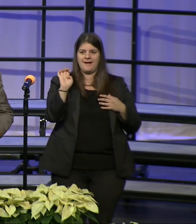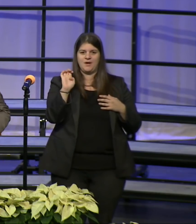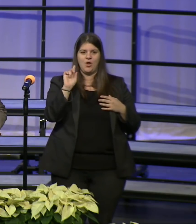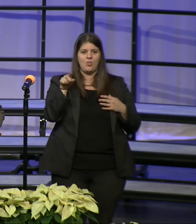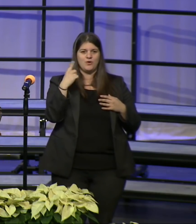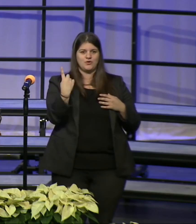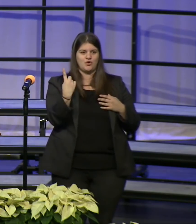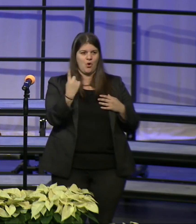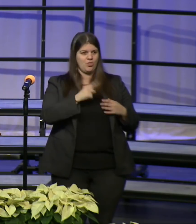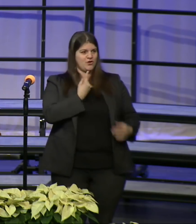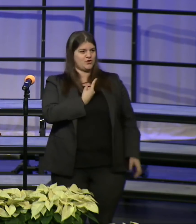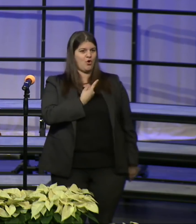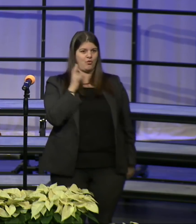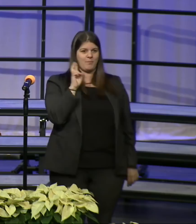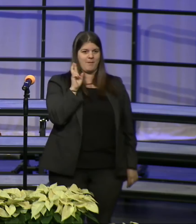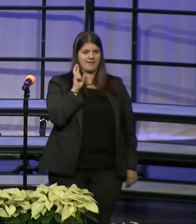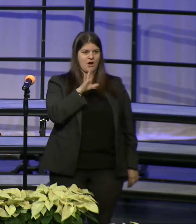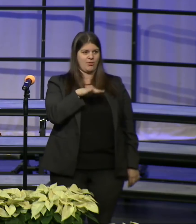Republican on the council.